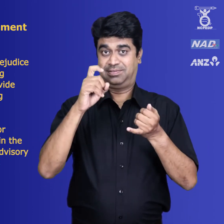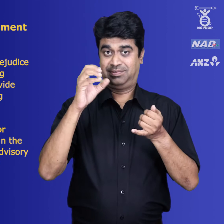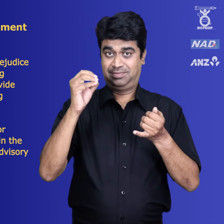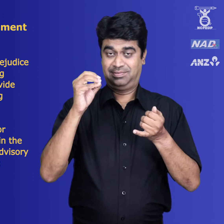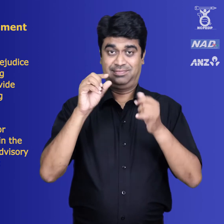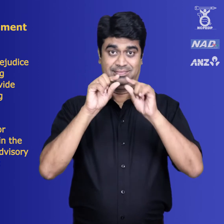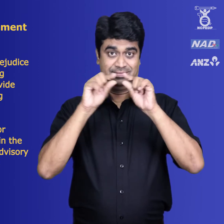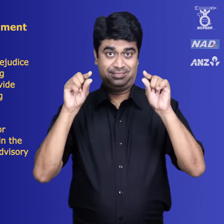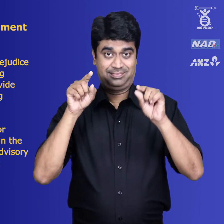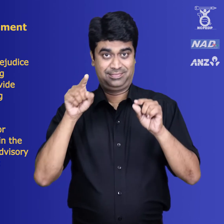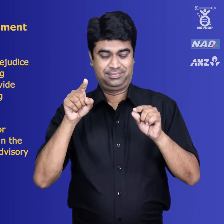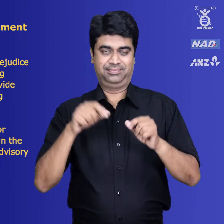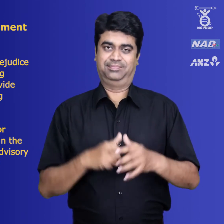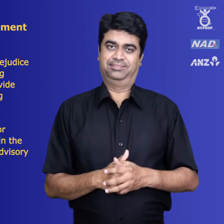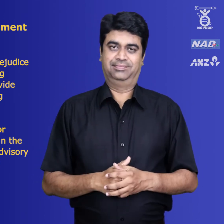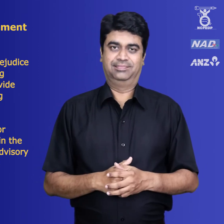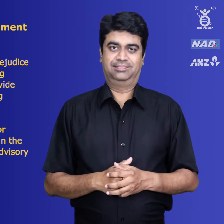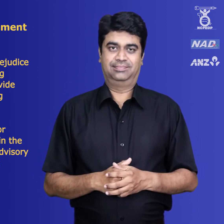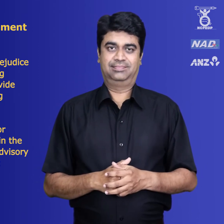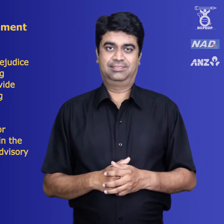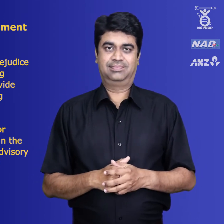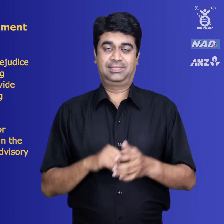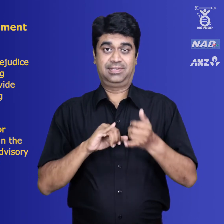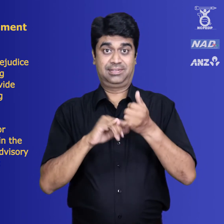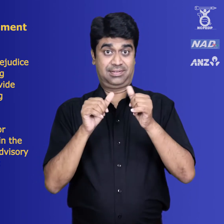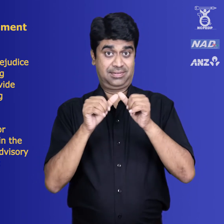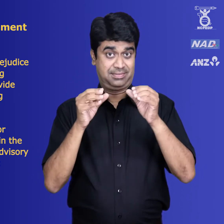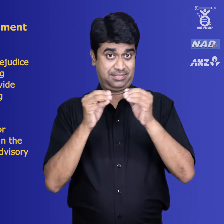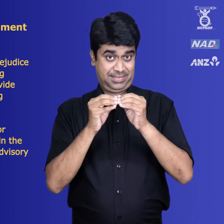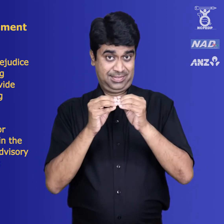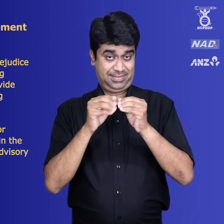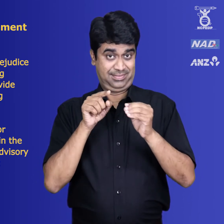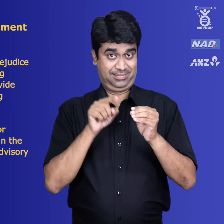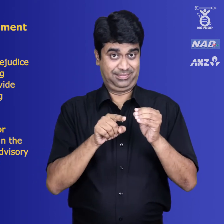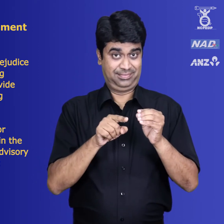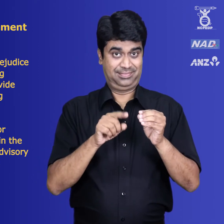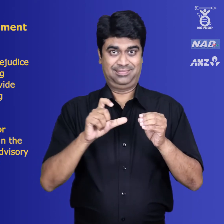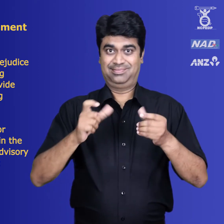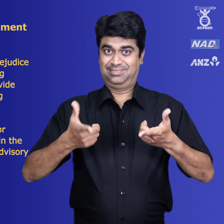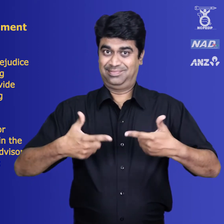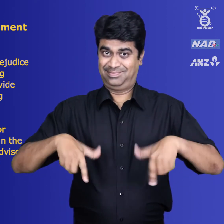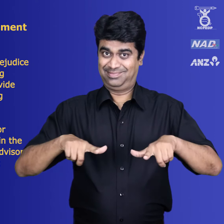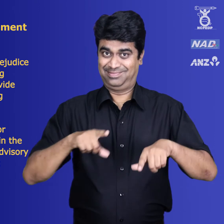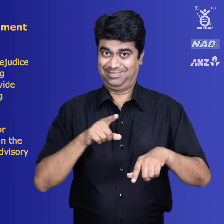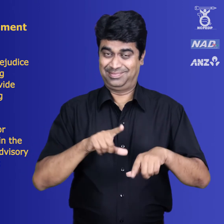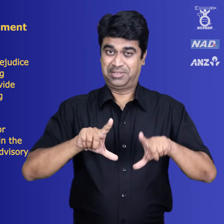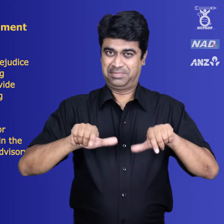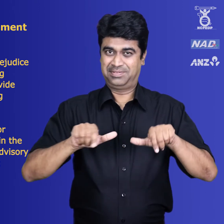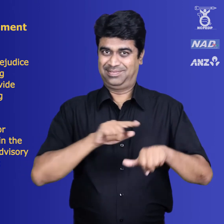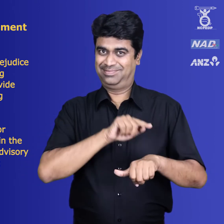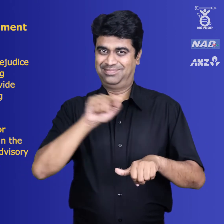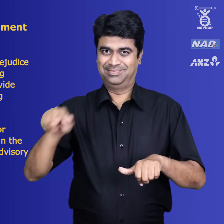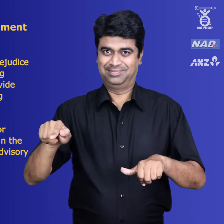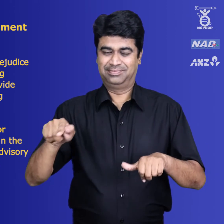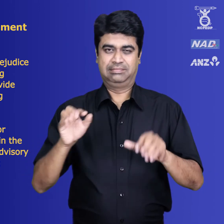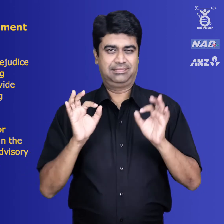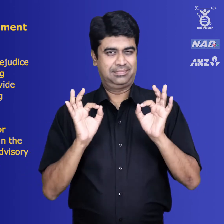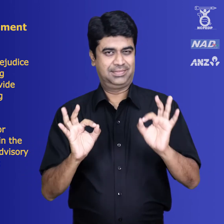The rules of procedure for transaction of business in the meetings of the State Advisory Board under